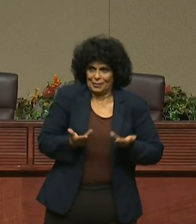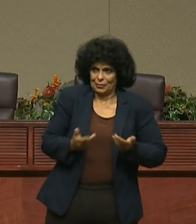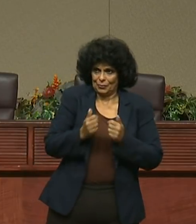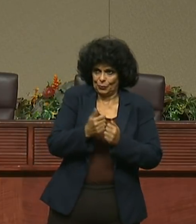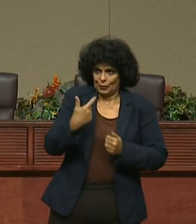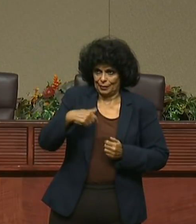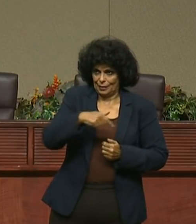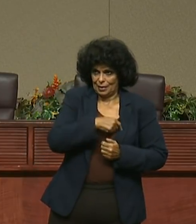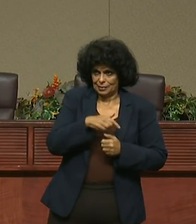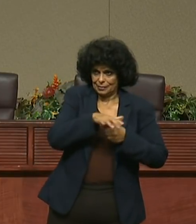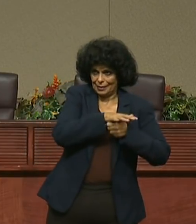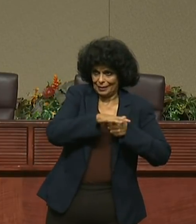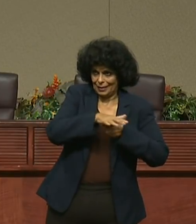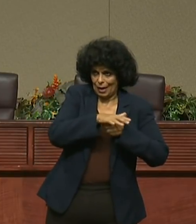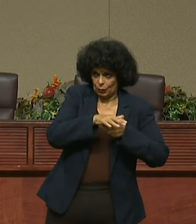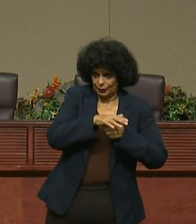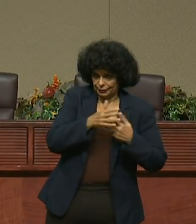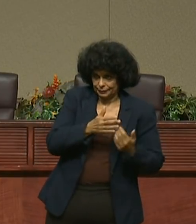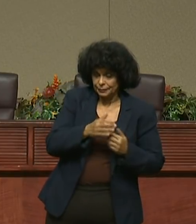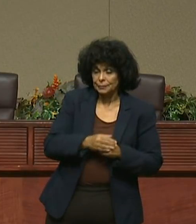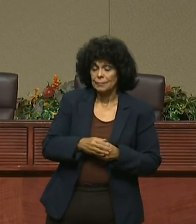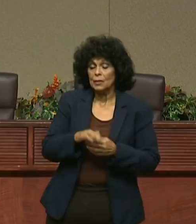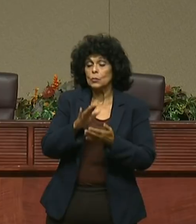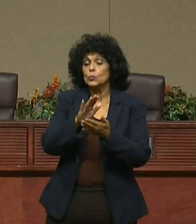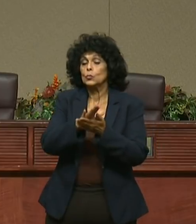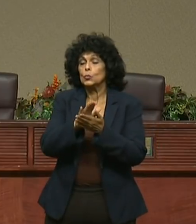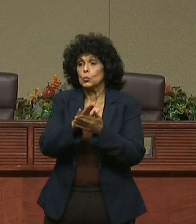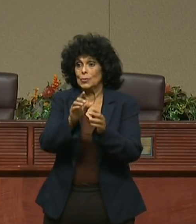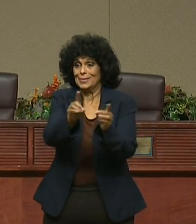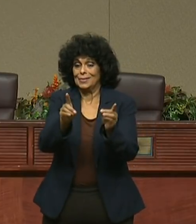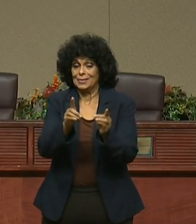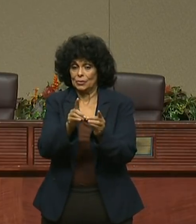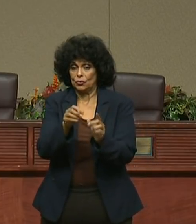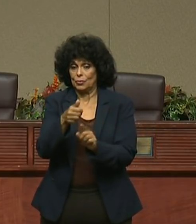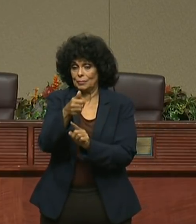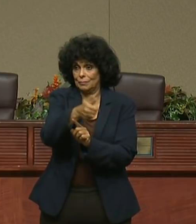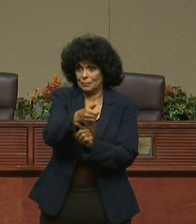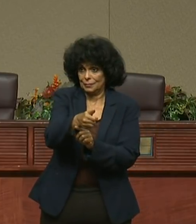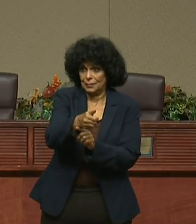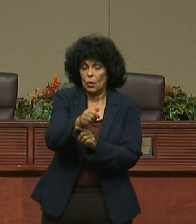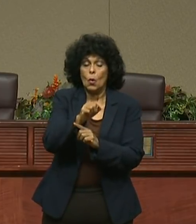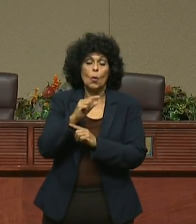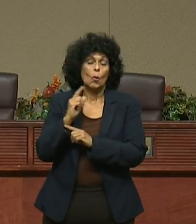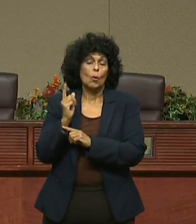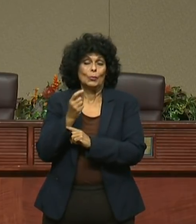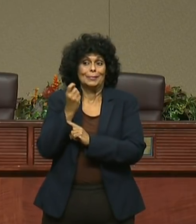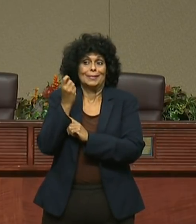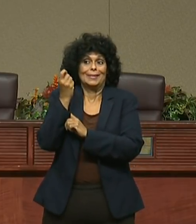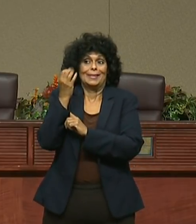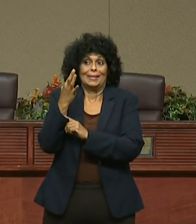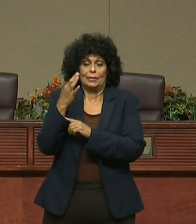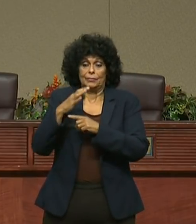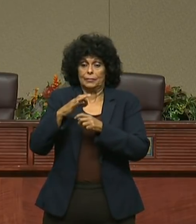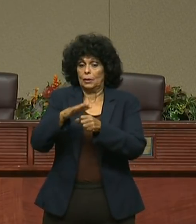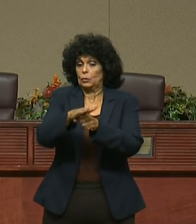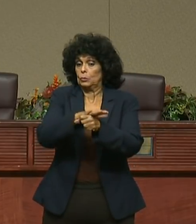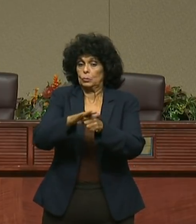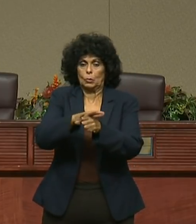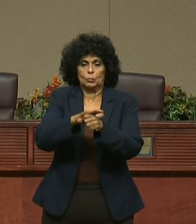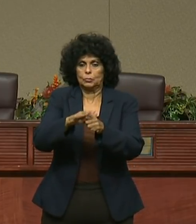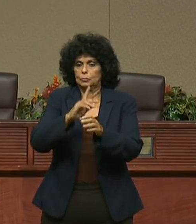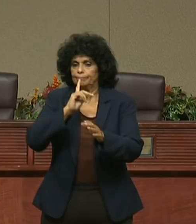school districts, unless there was some overriding local ordinance